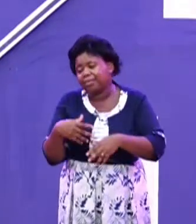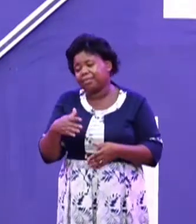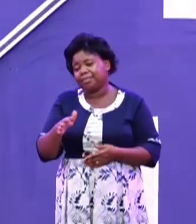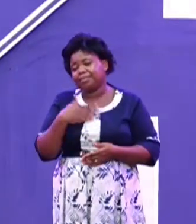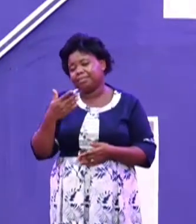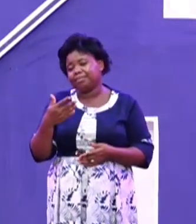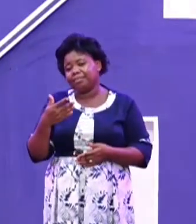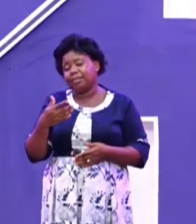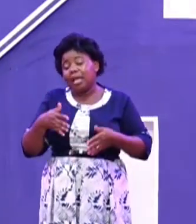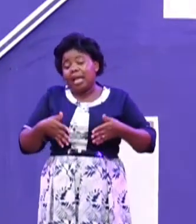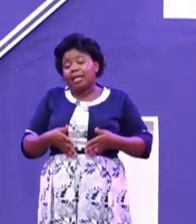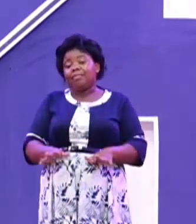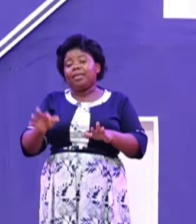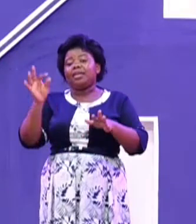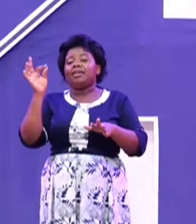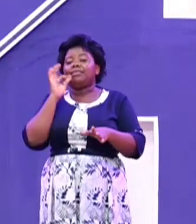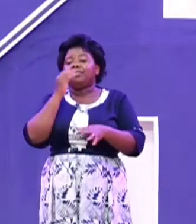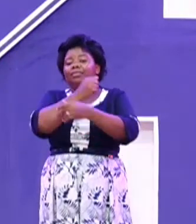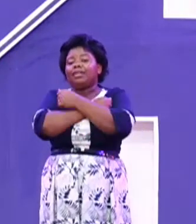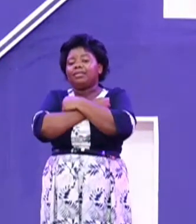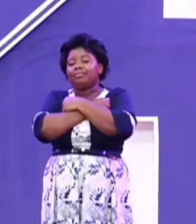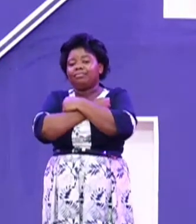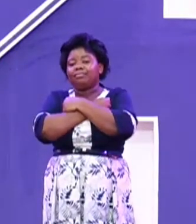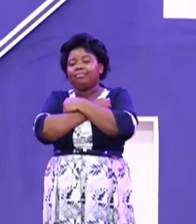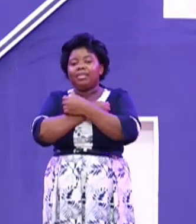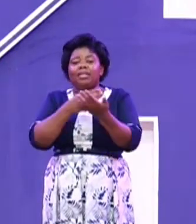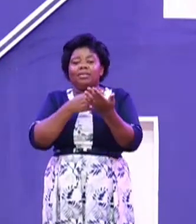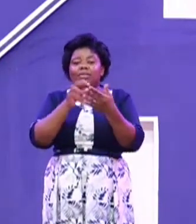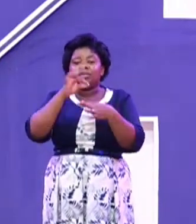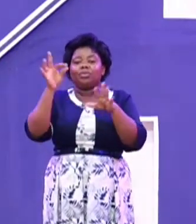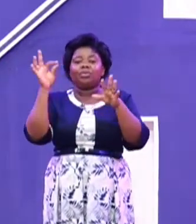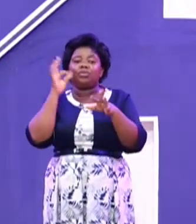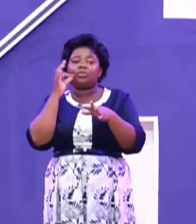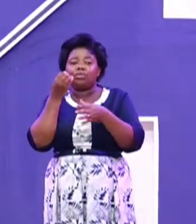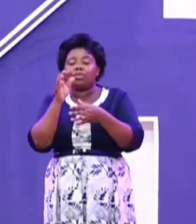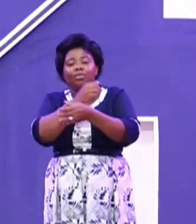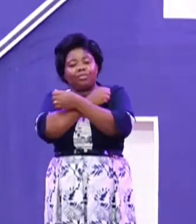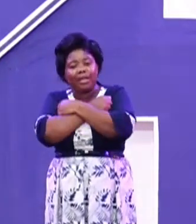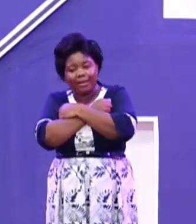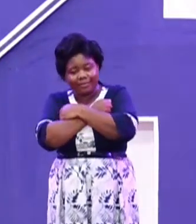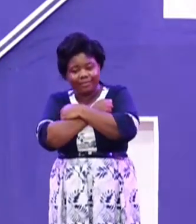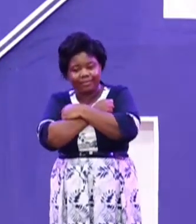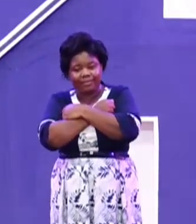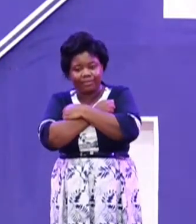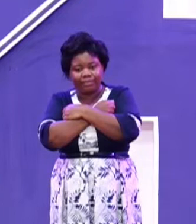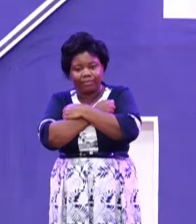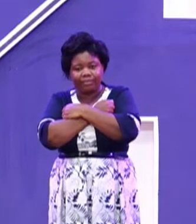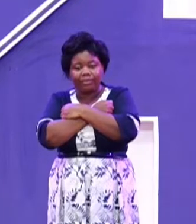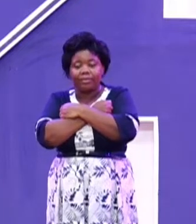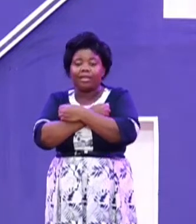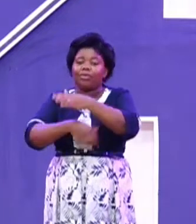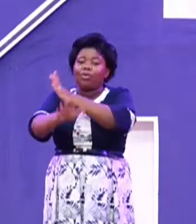people. Bear the fruit of love. The fruit of the Holy Spirit. Called love. Agape